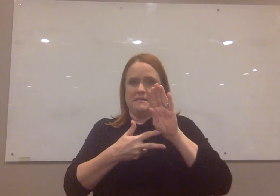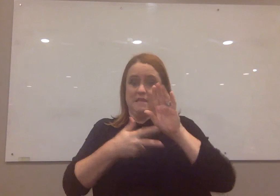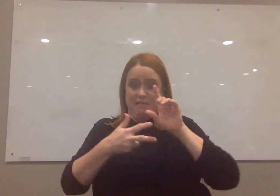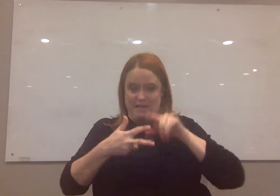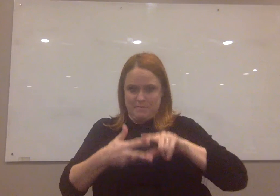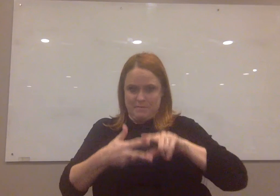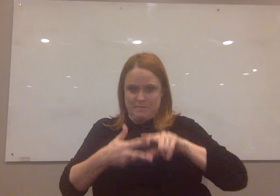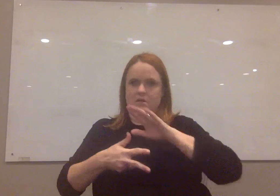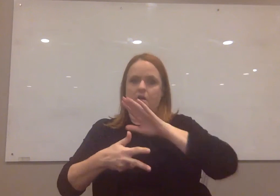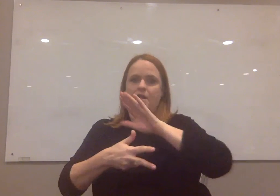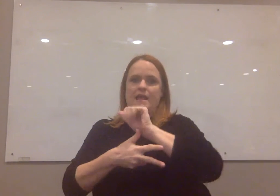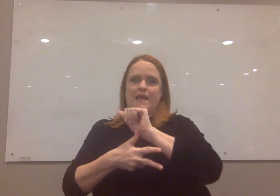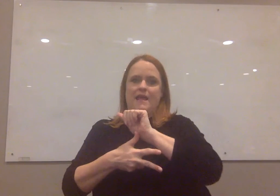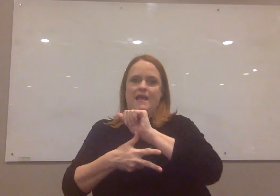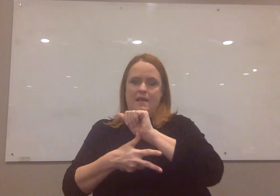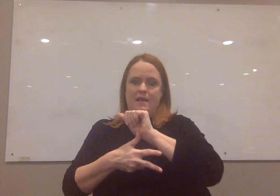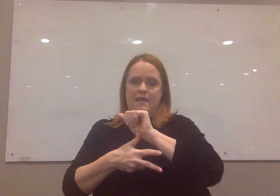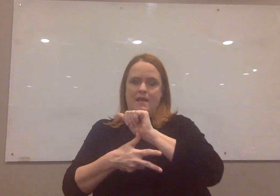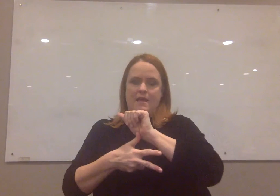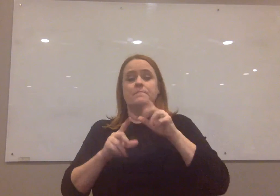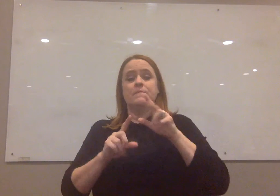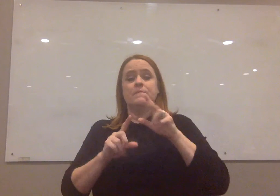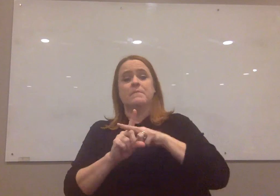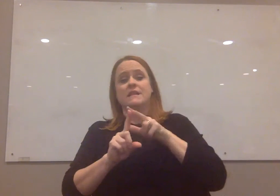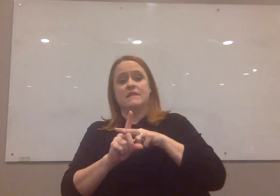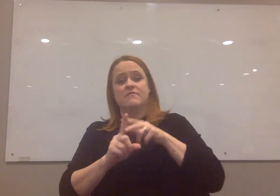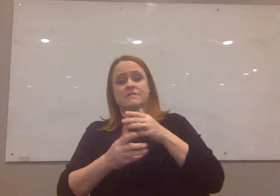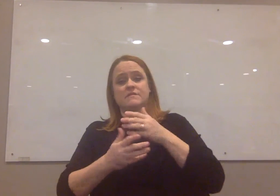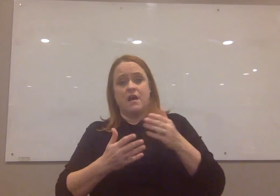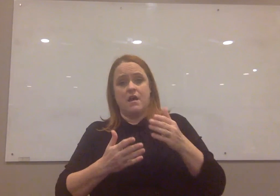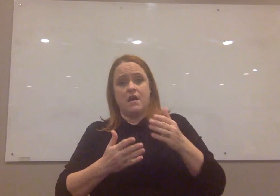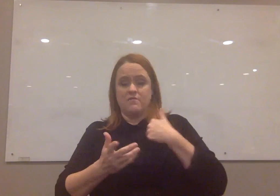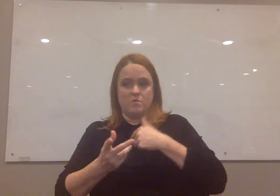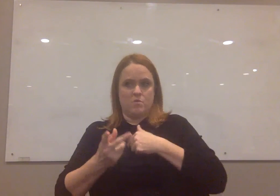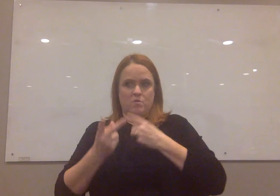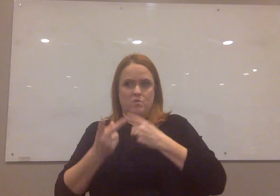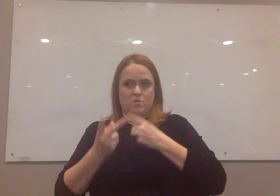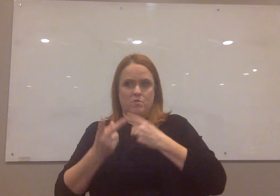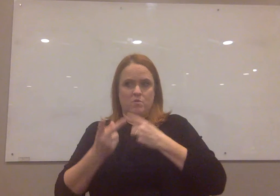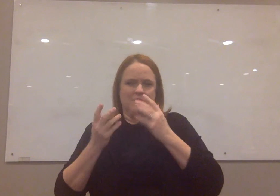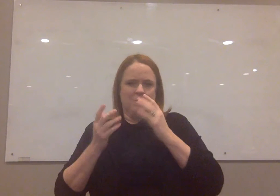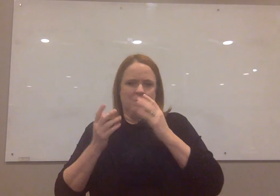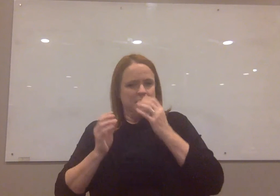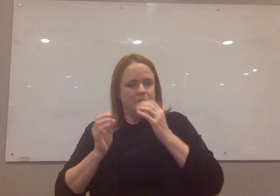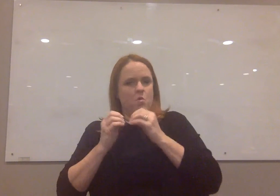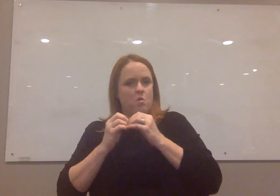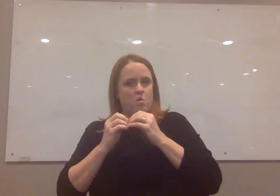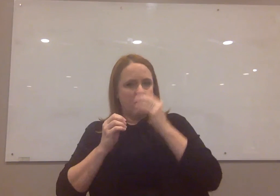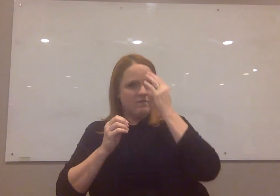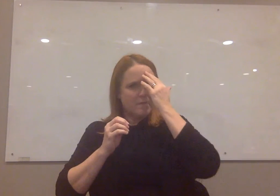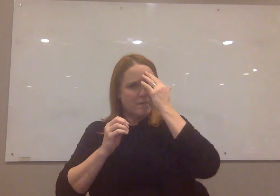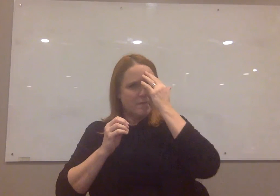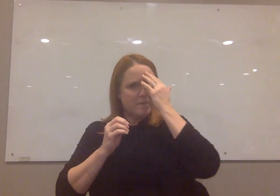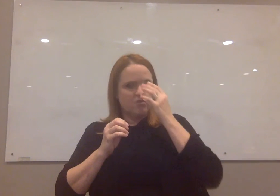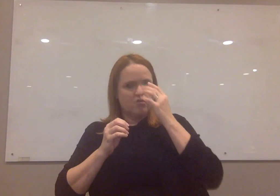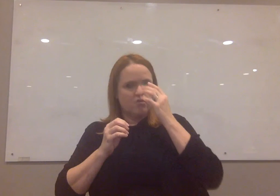applicative type stuff is seeming a lot more familiar, I think, to anyone programming Elixir, a lot more natural. It